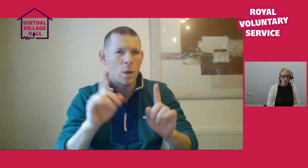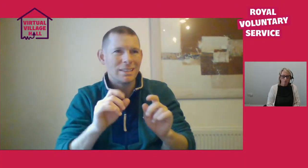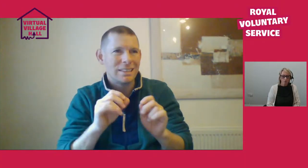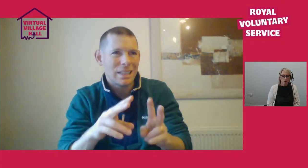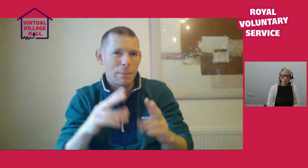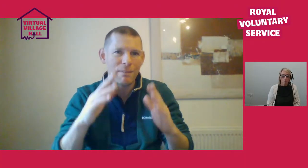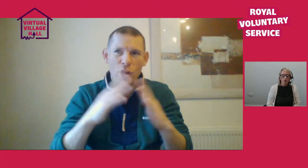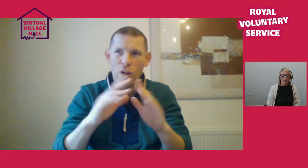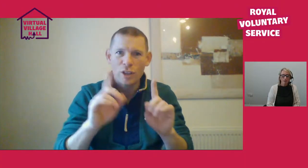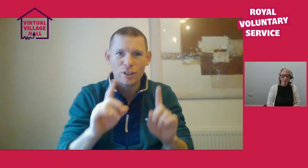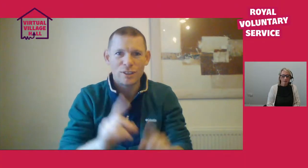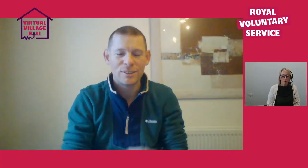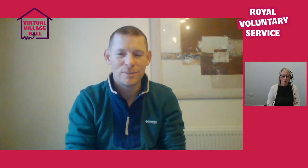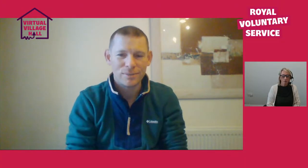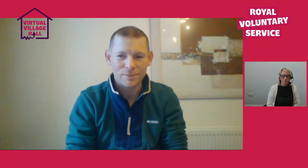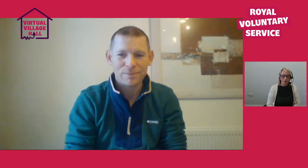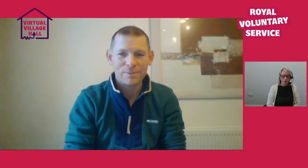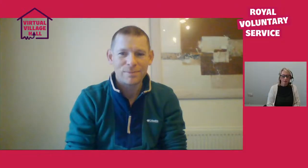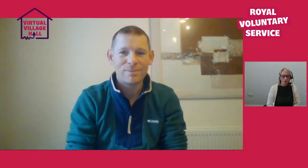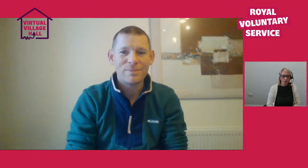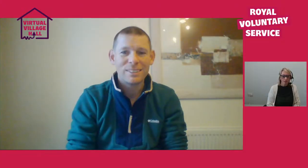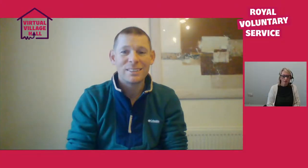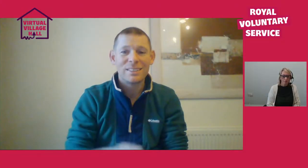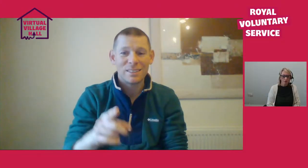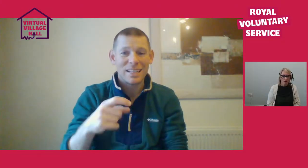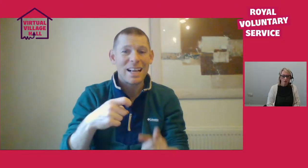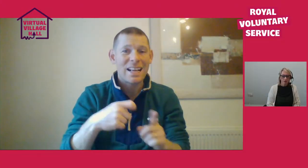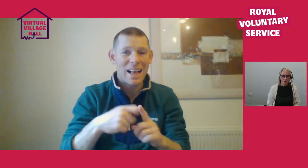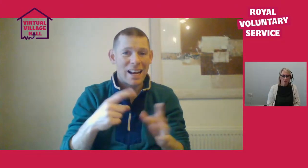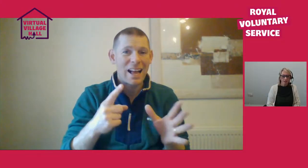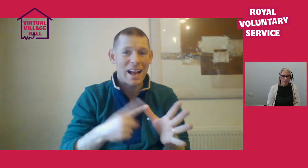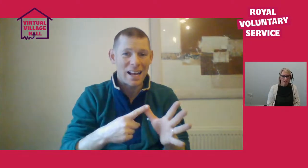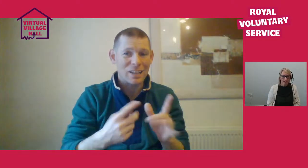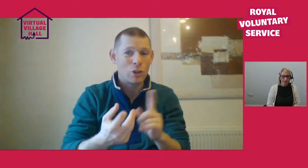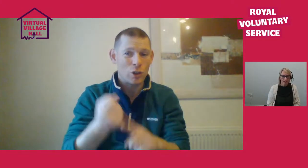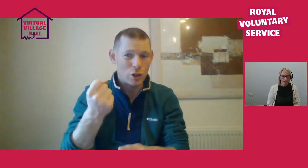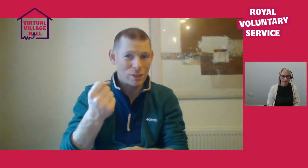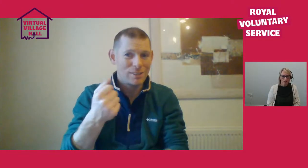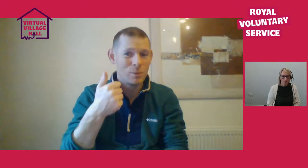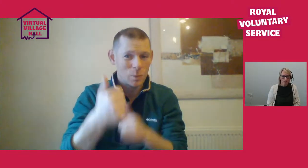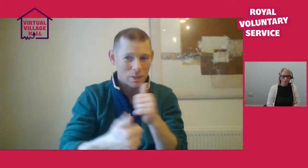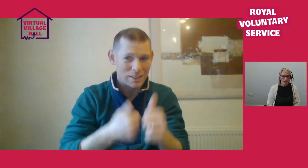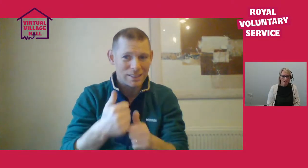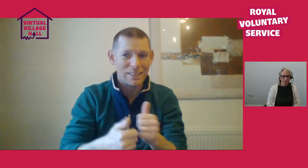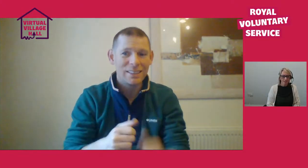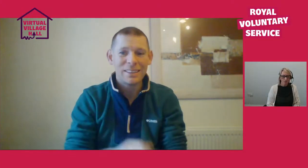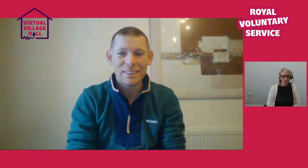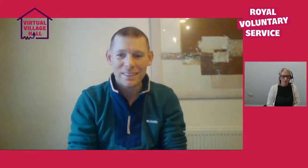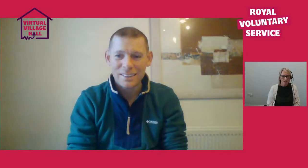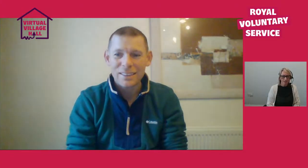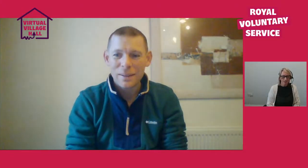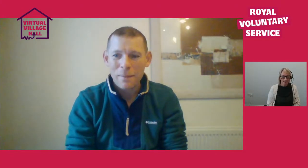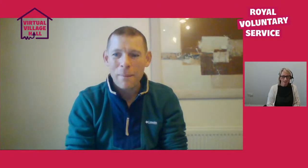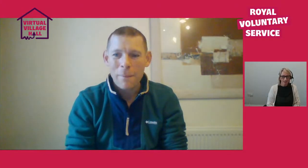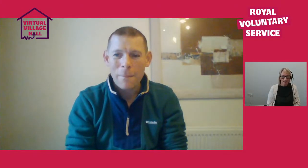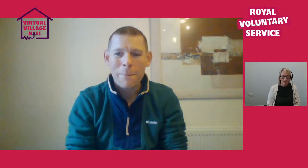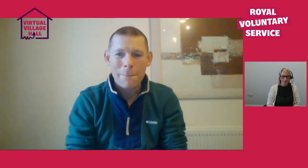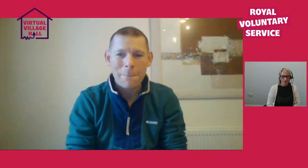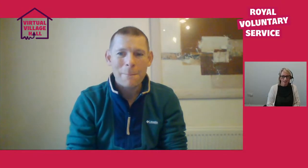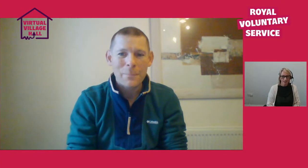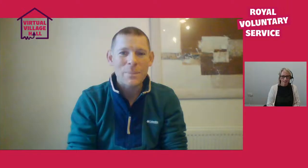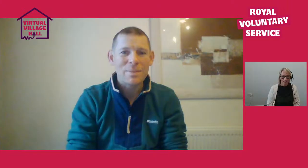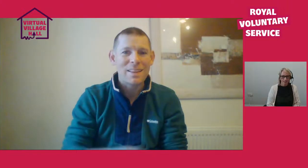Number 4 was the name of a building or a type of house, and again, Kellyanne got that right. Well done.